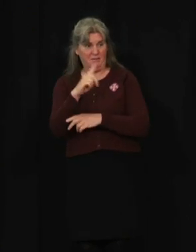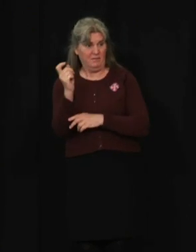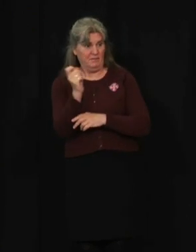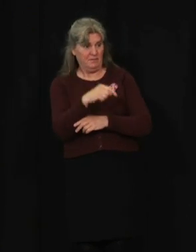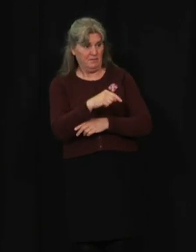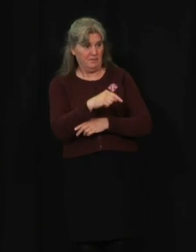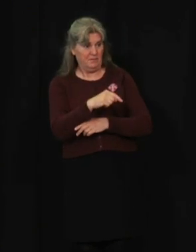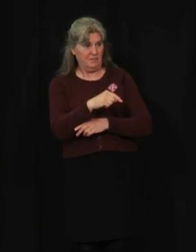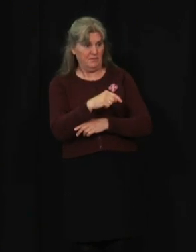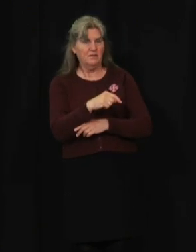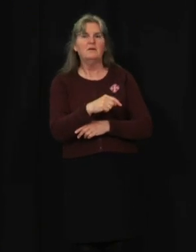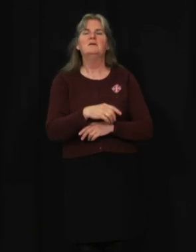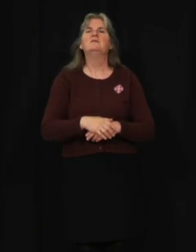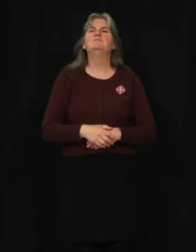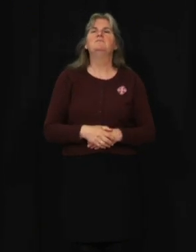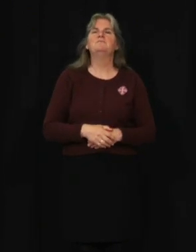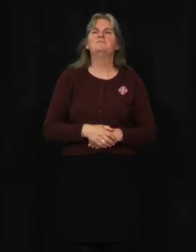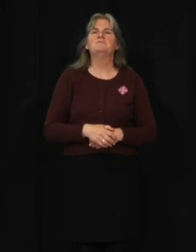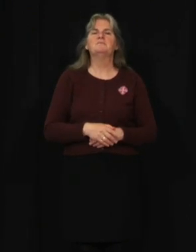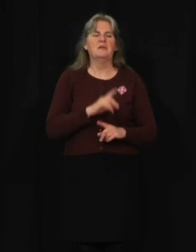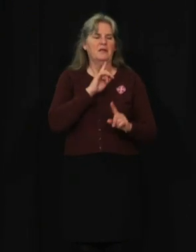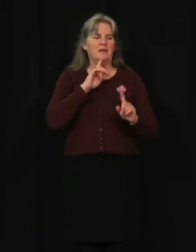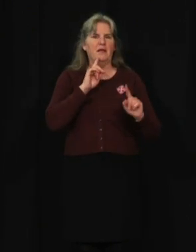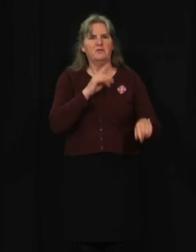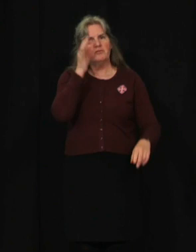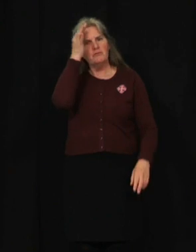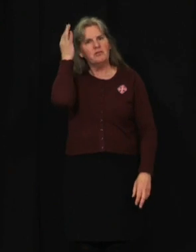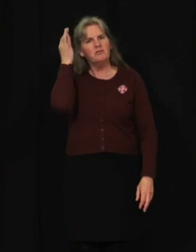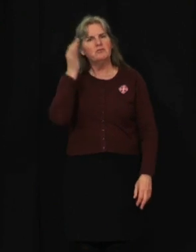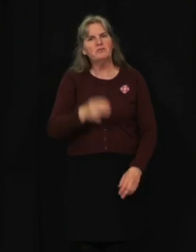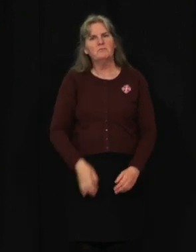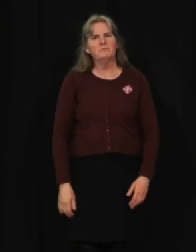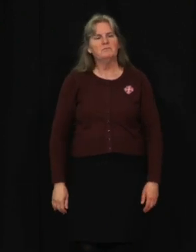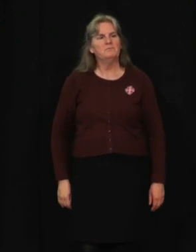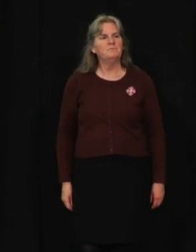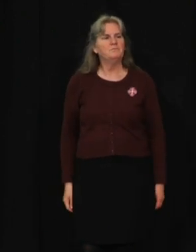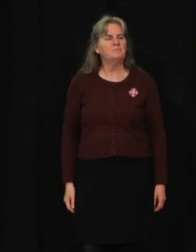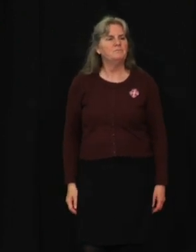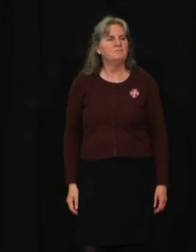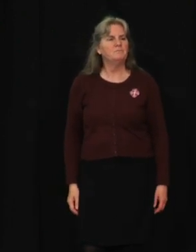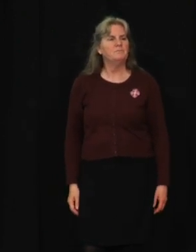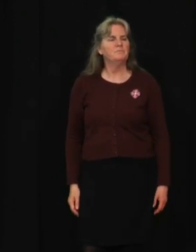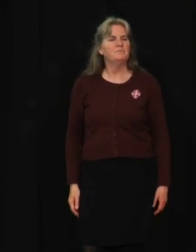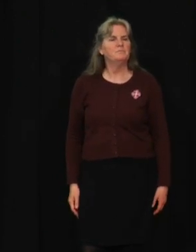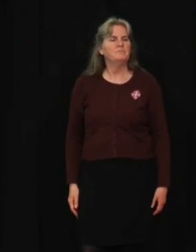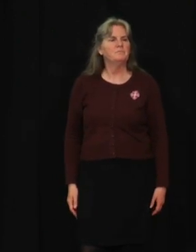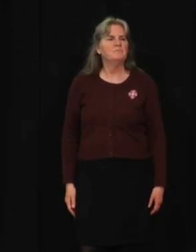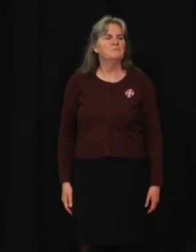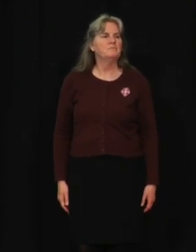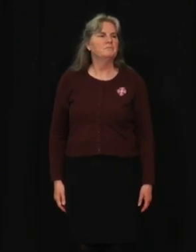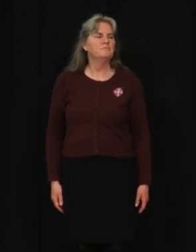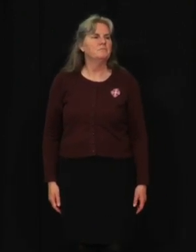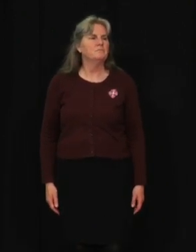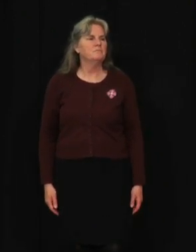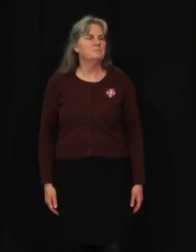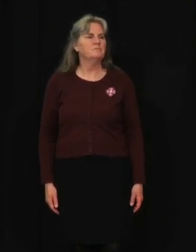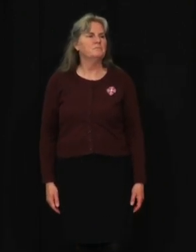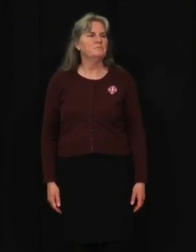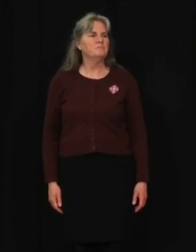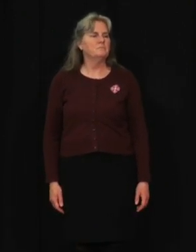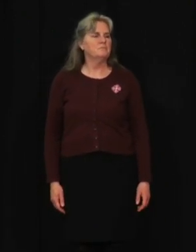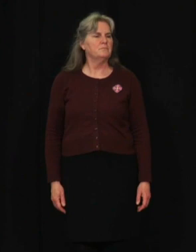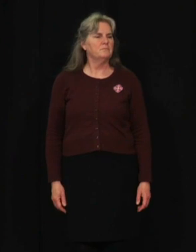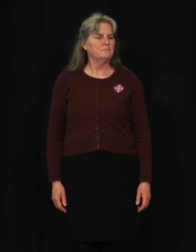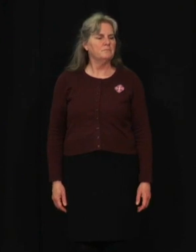C'est une très bonne question et ça dépend de la catégorie